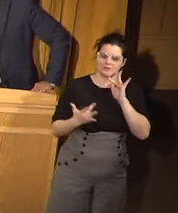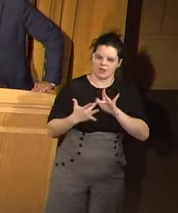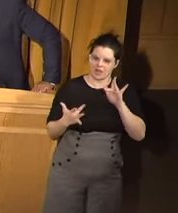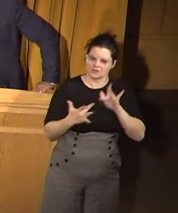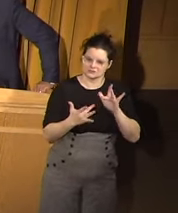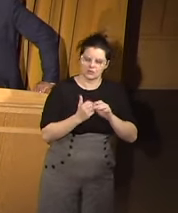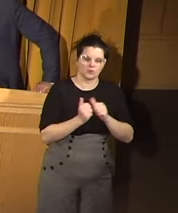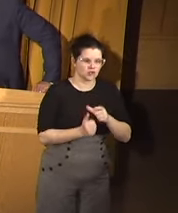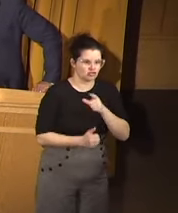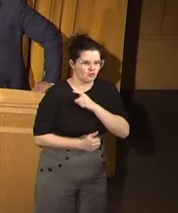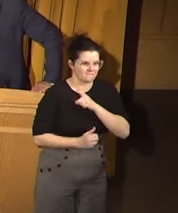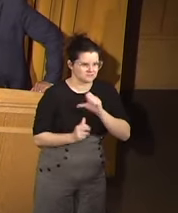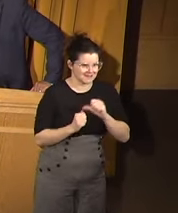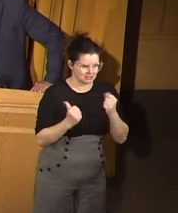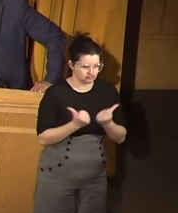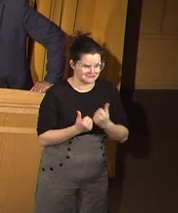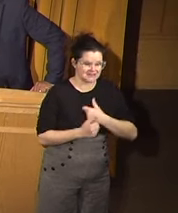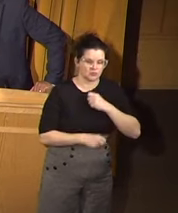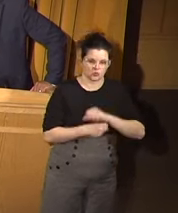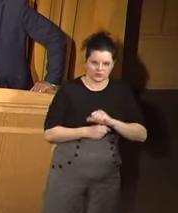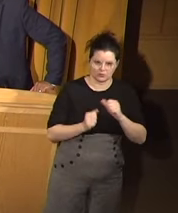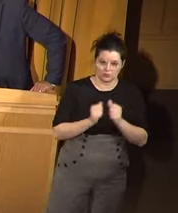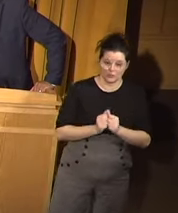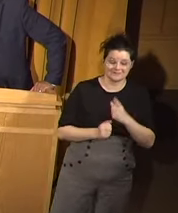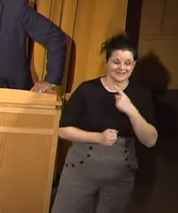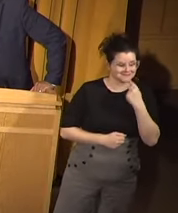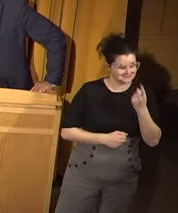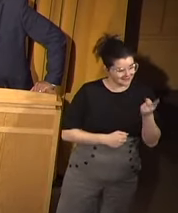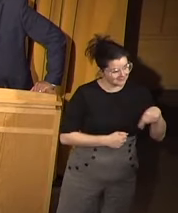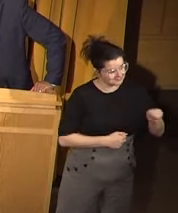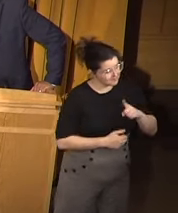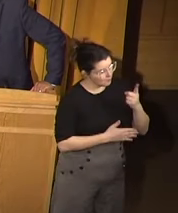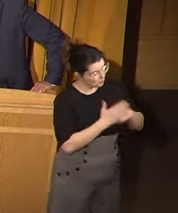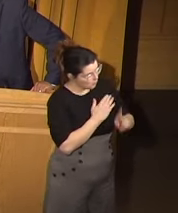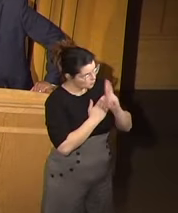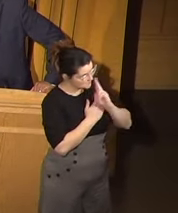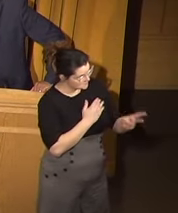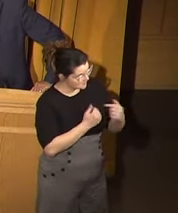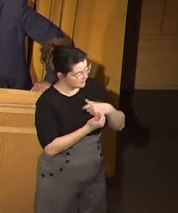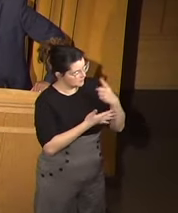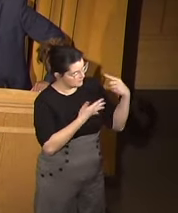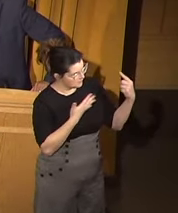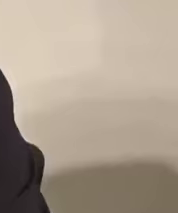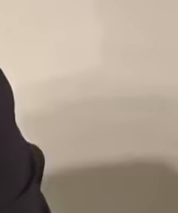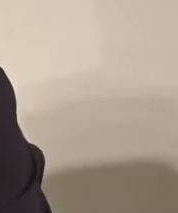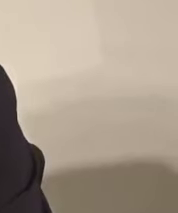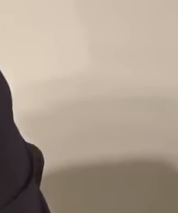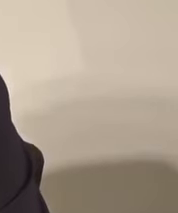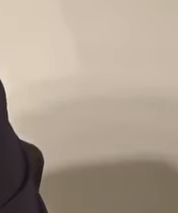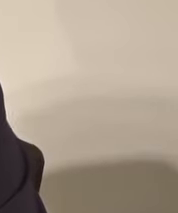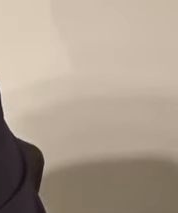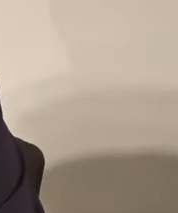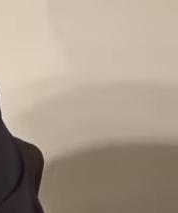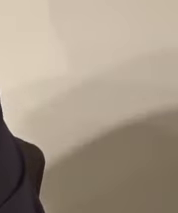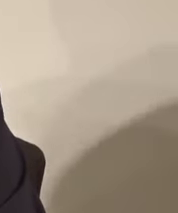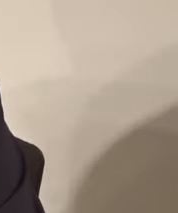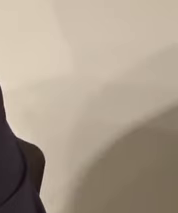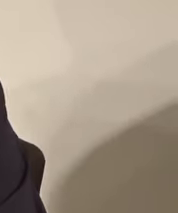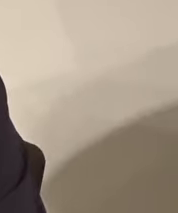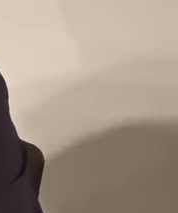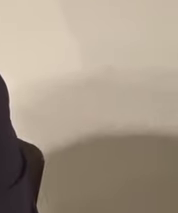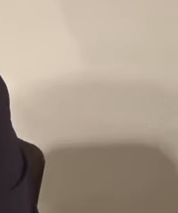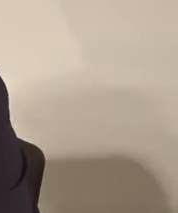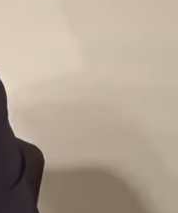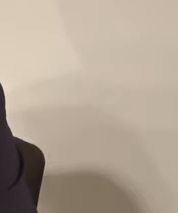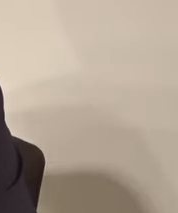with the law enforcement agency that we're working with, telling them what we're seeing, letting them know clearly that they are not making the